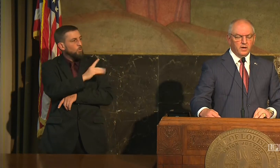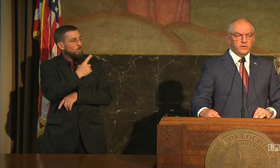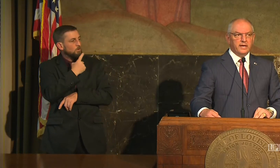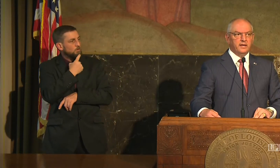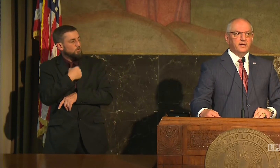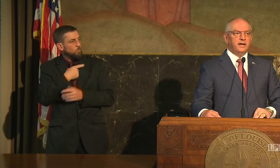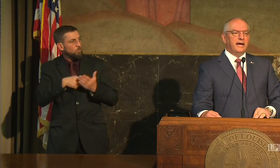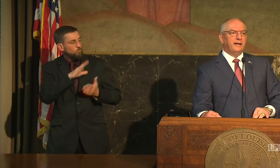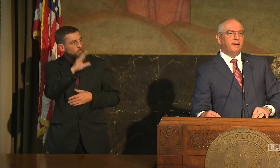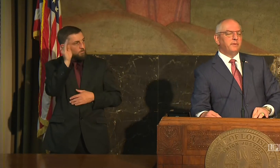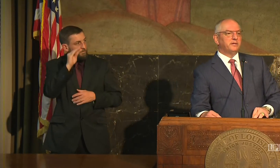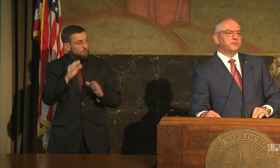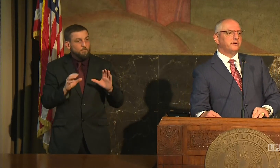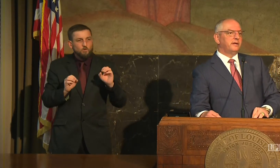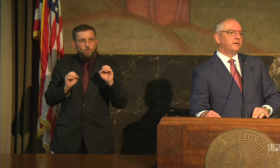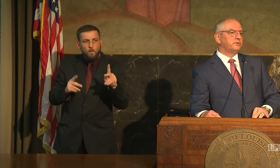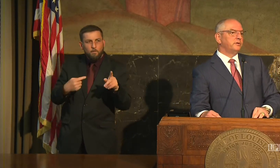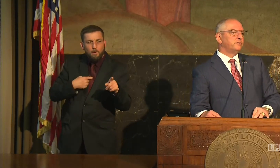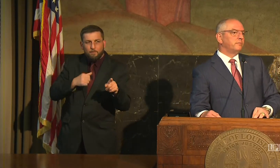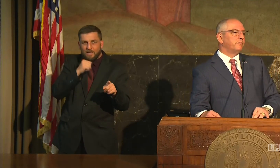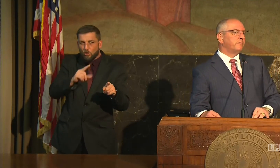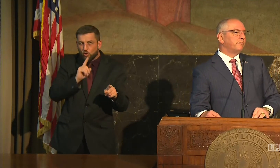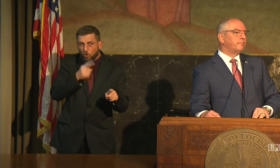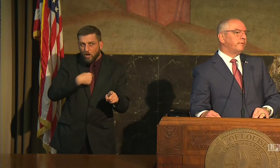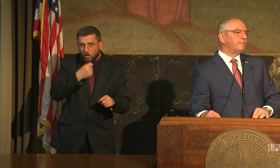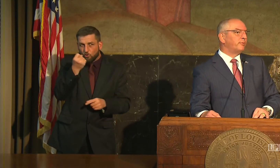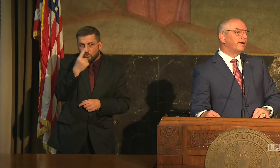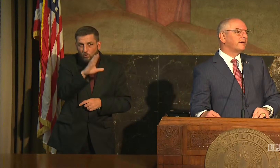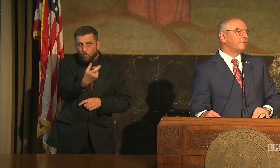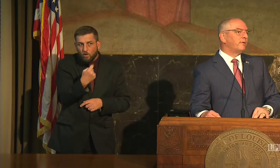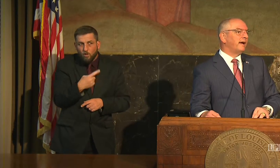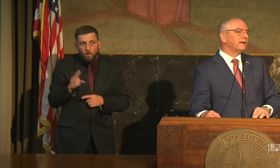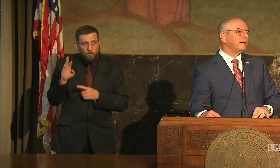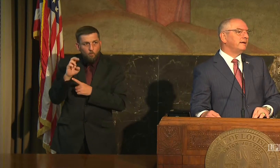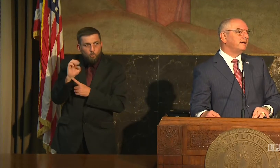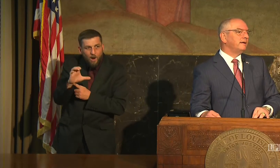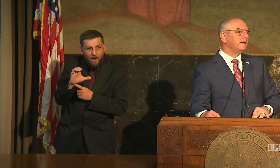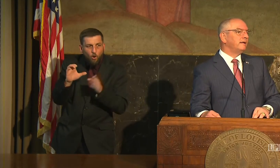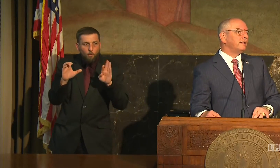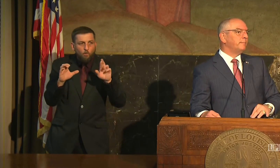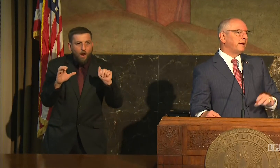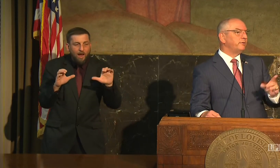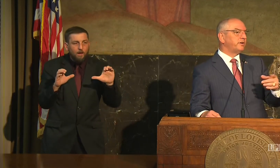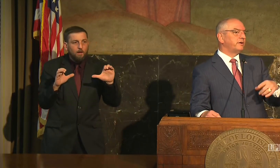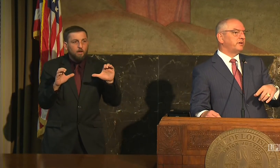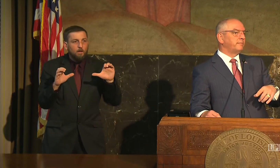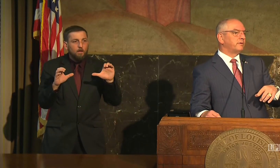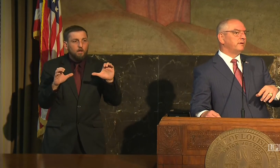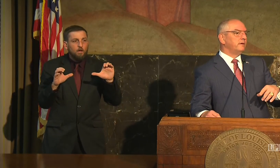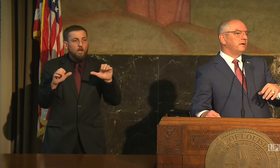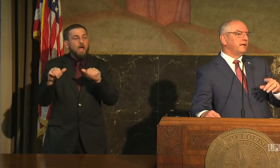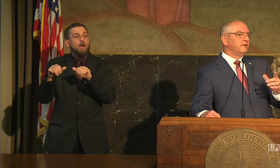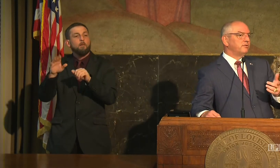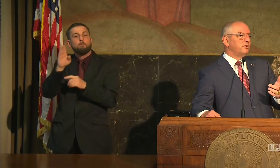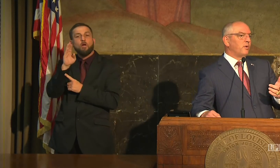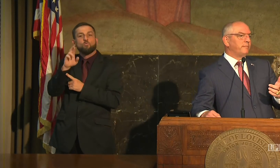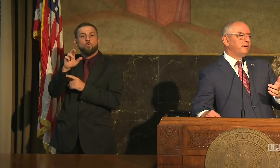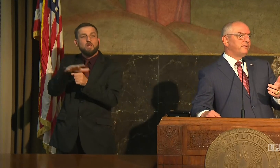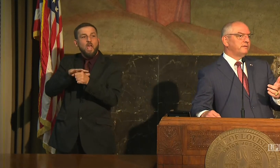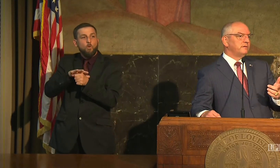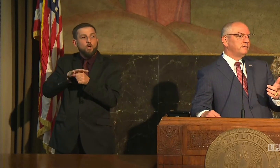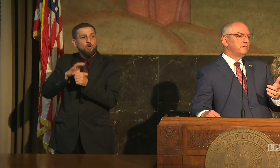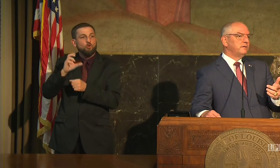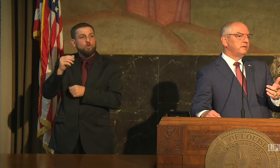that? Okay, I'm not sure that I understood. So BRAC or BRAC? BRAC. The Baton Rouge Area Chamber? Yes, sir. And this is